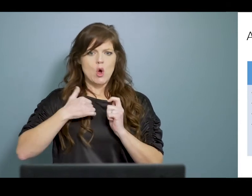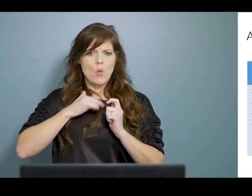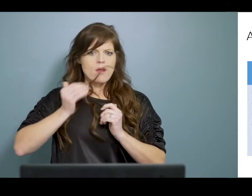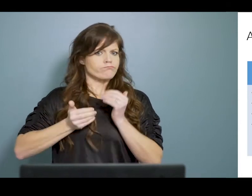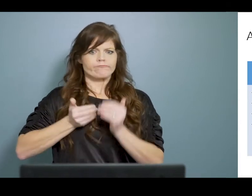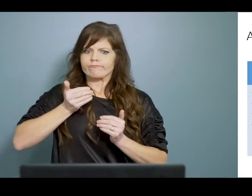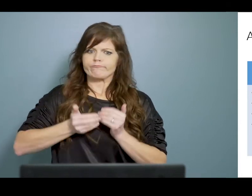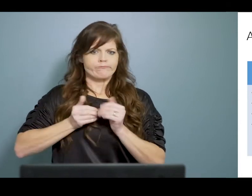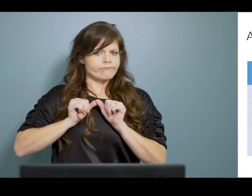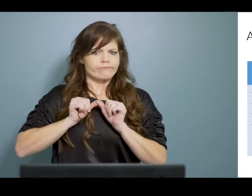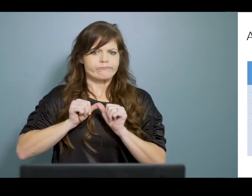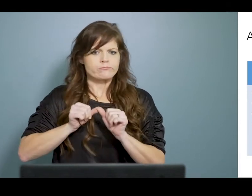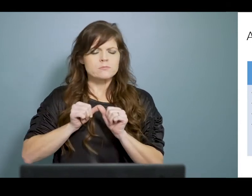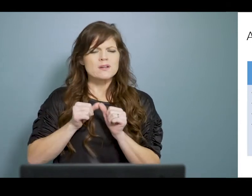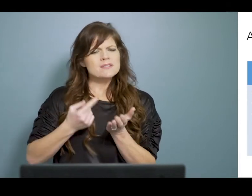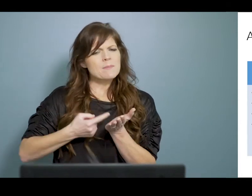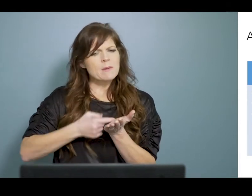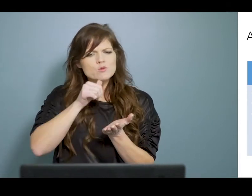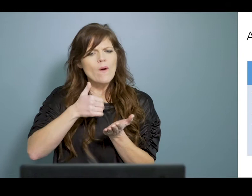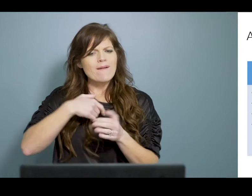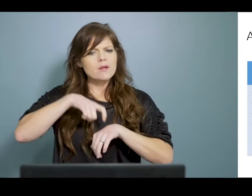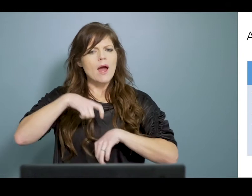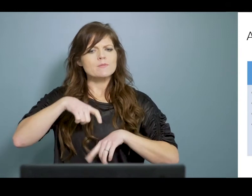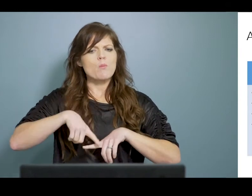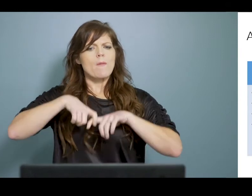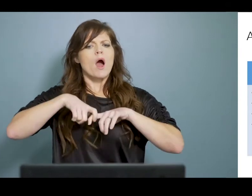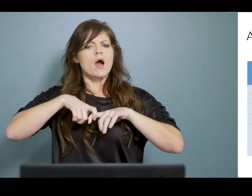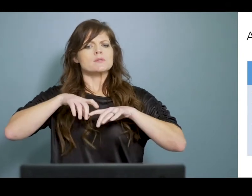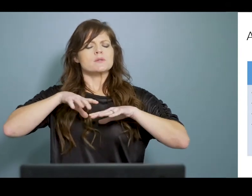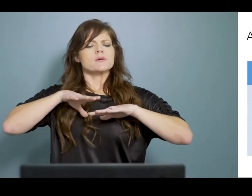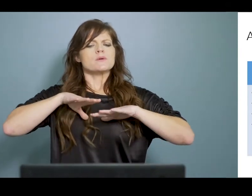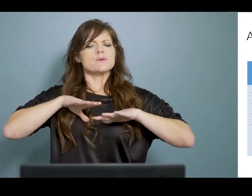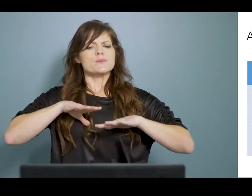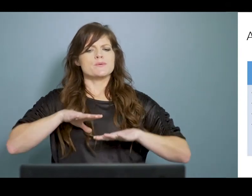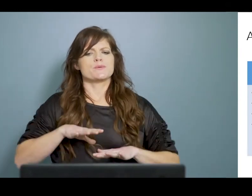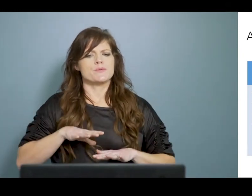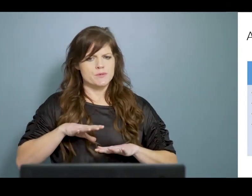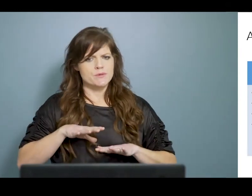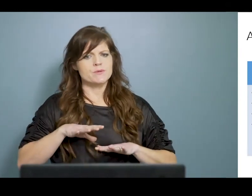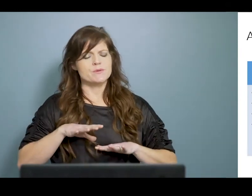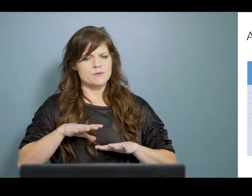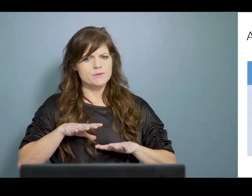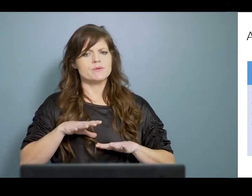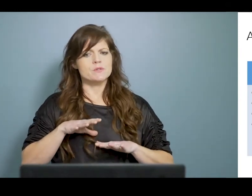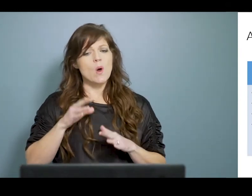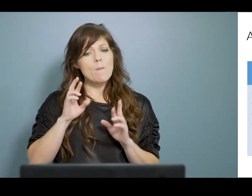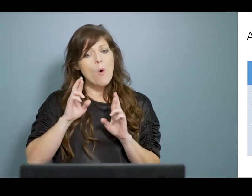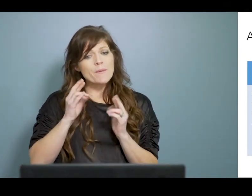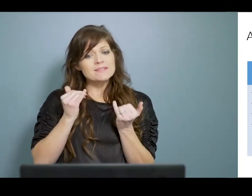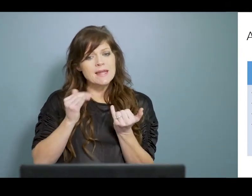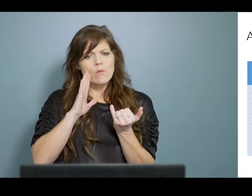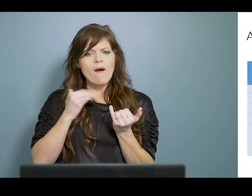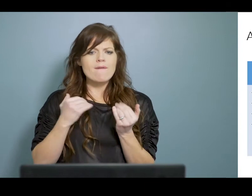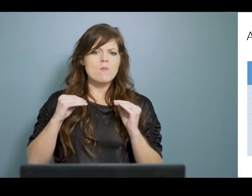pause. And so today I hope that if nothing else, you get a few moments to pause and hopefully come